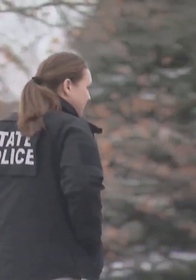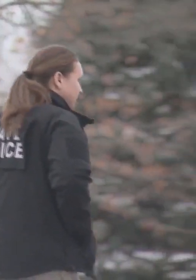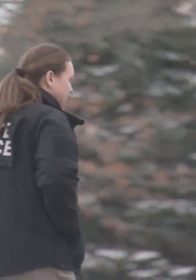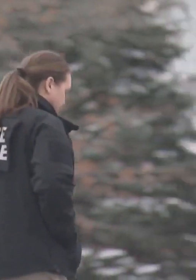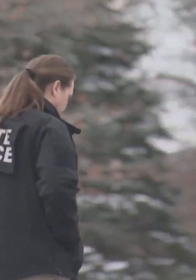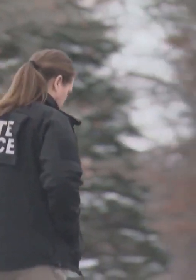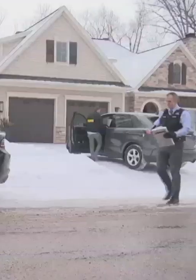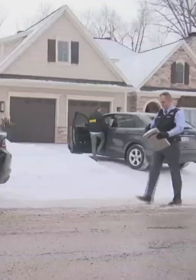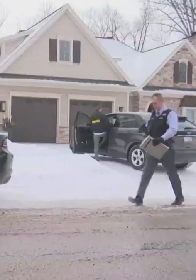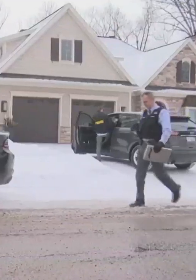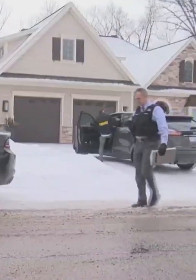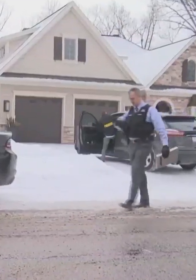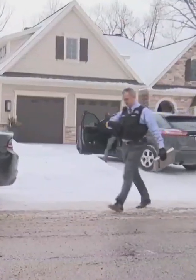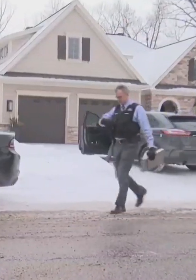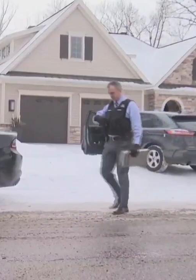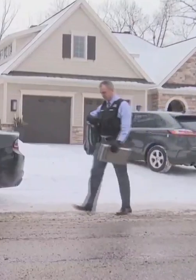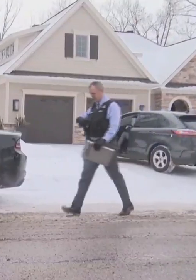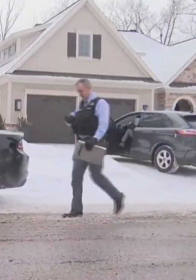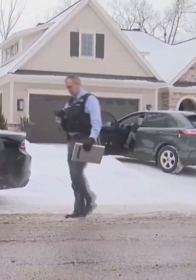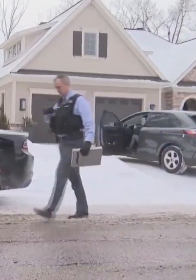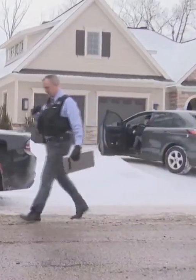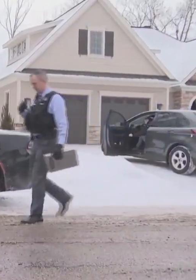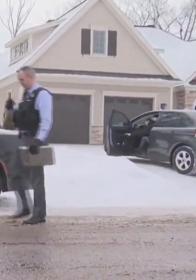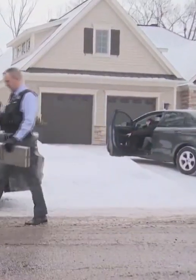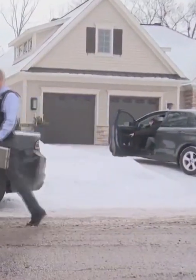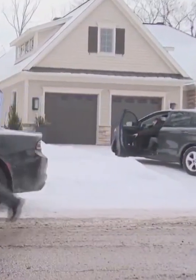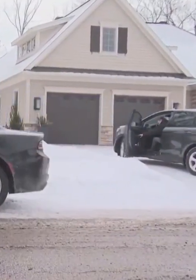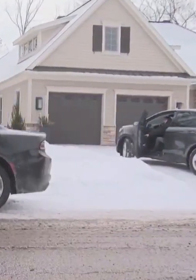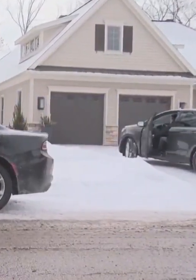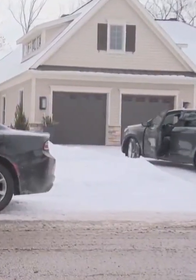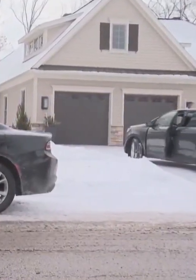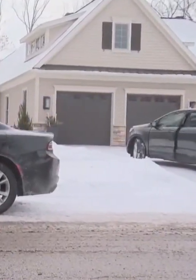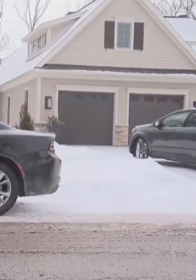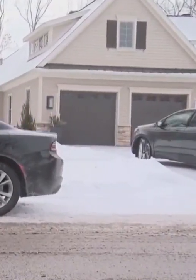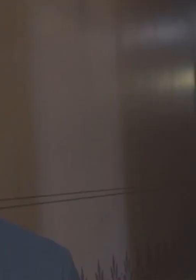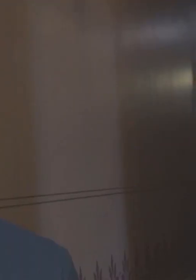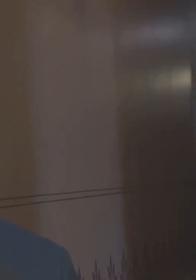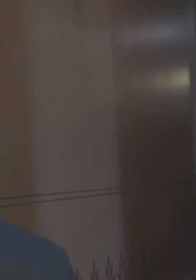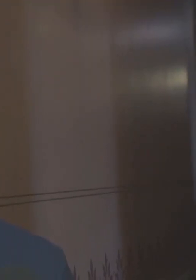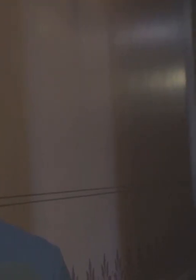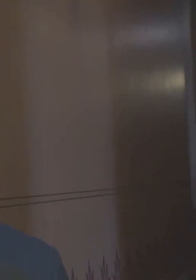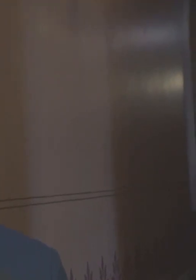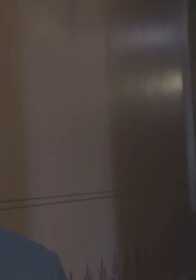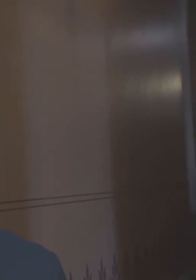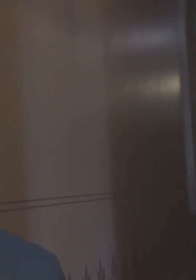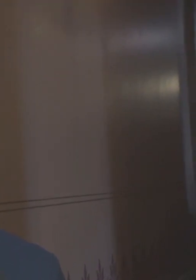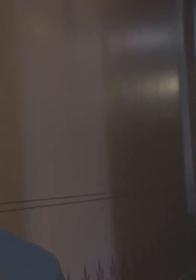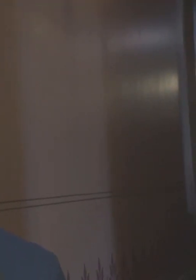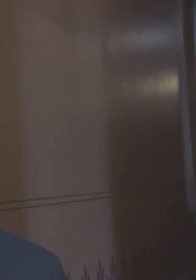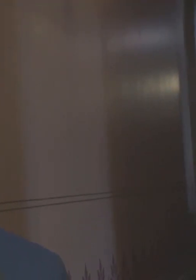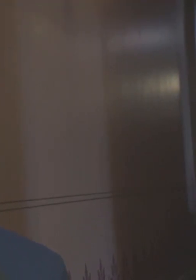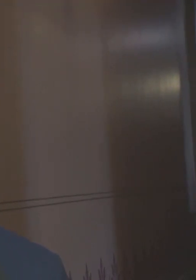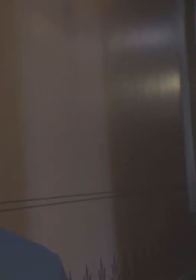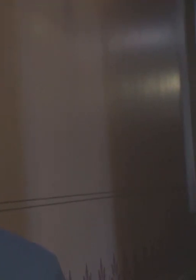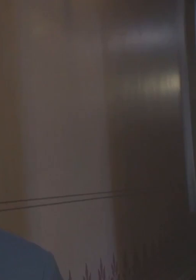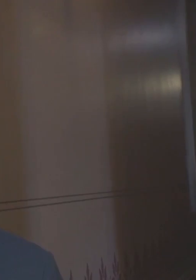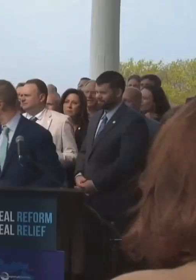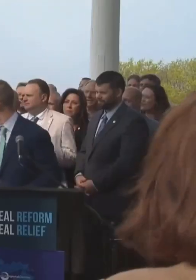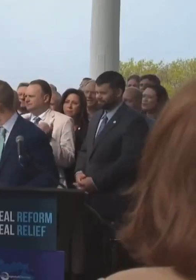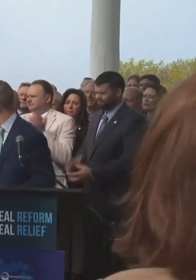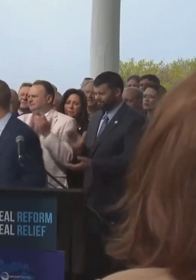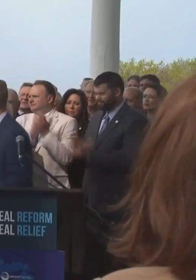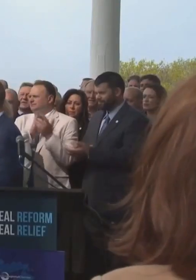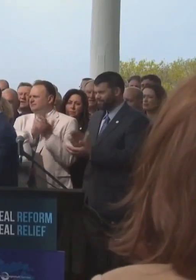in 2022 as part of an investigation into their former employer, 76th Speaker of the Michigan House, Lee